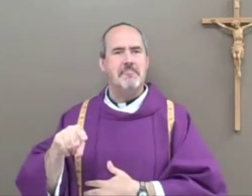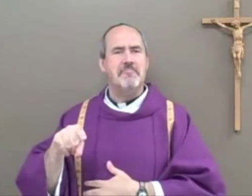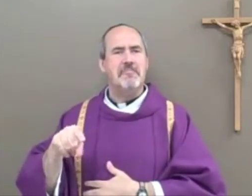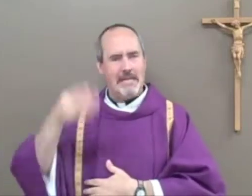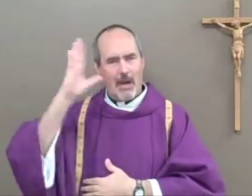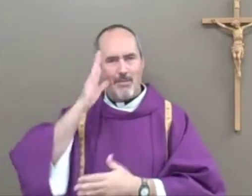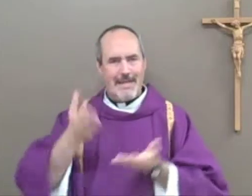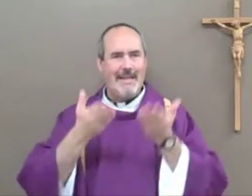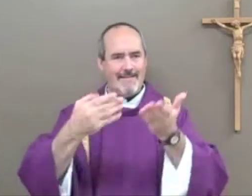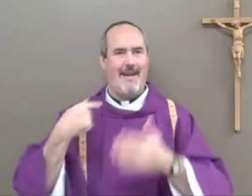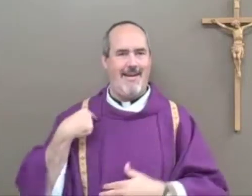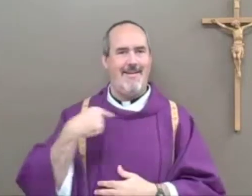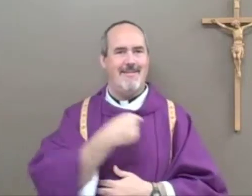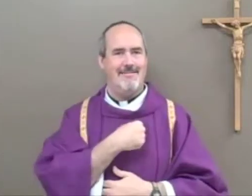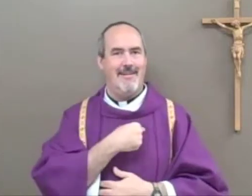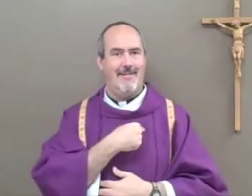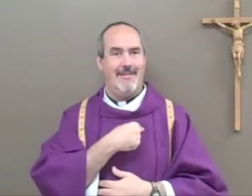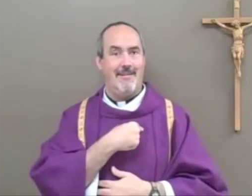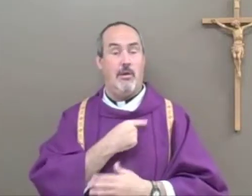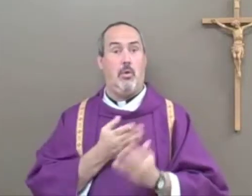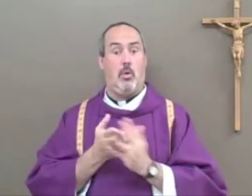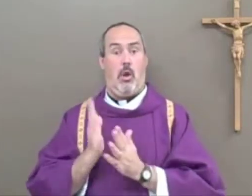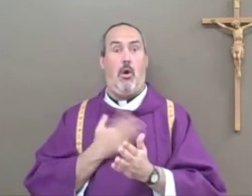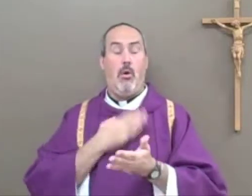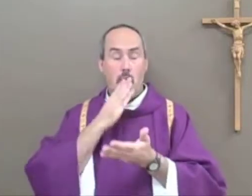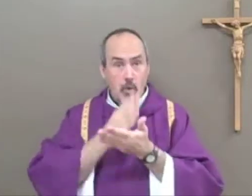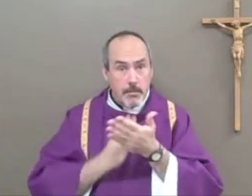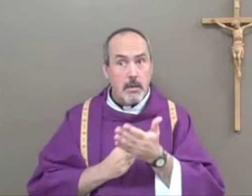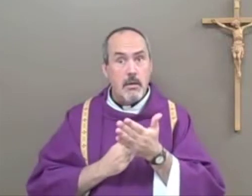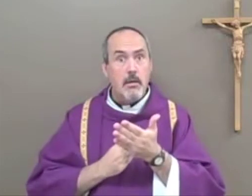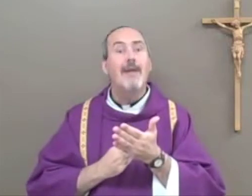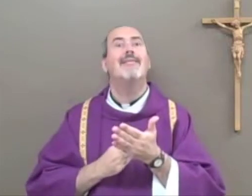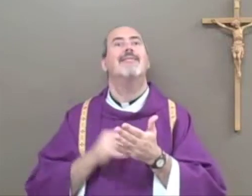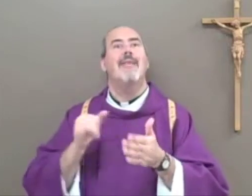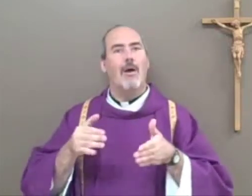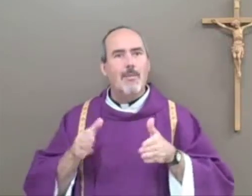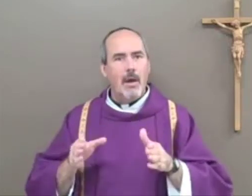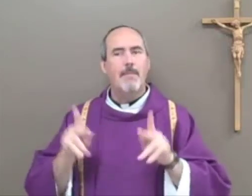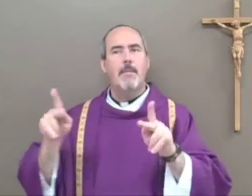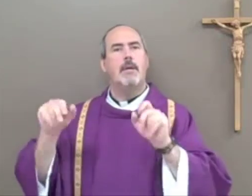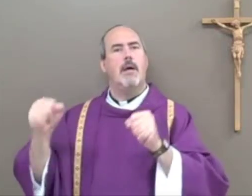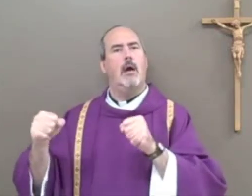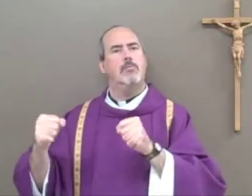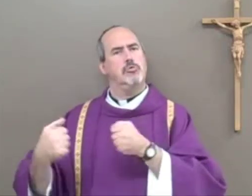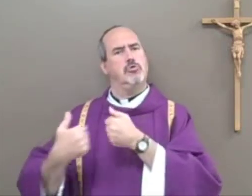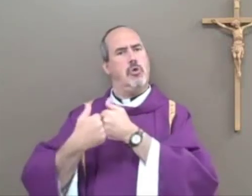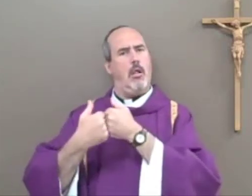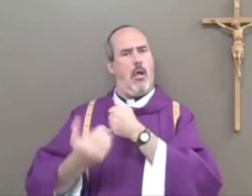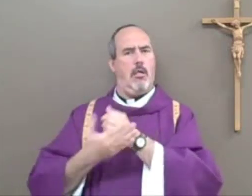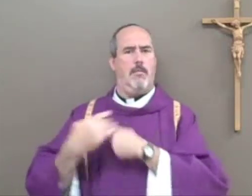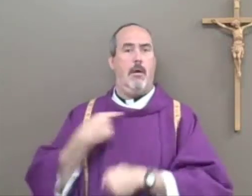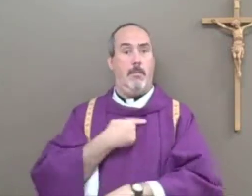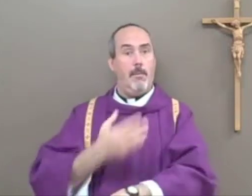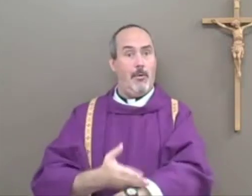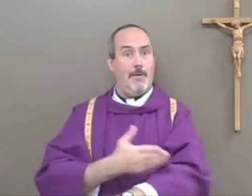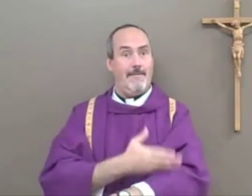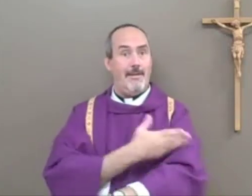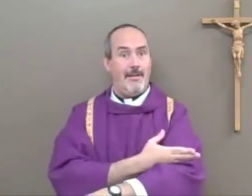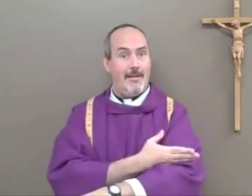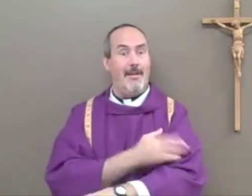the person and show appreciation for it. That's what God gives us. When we're humble, then we are